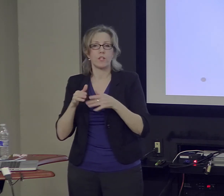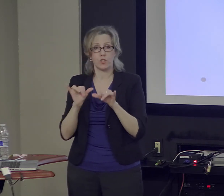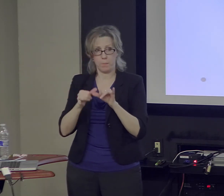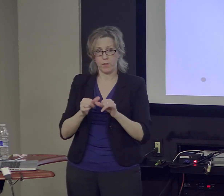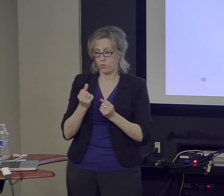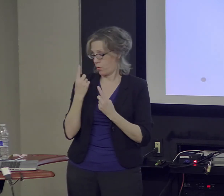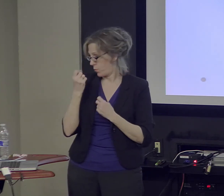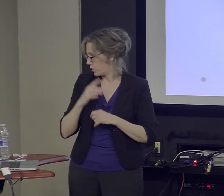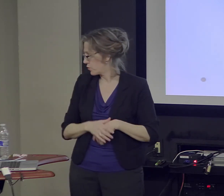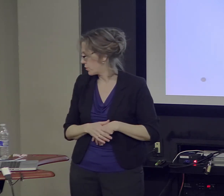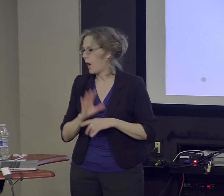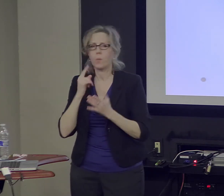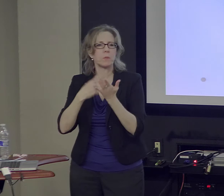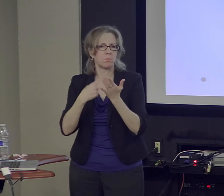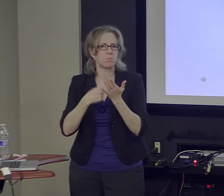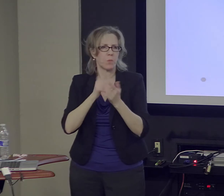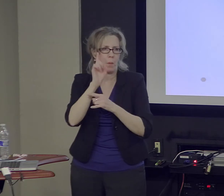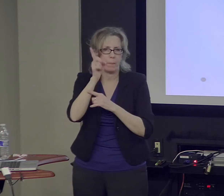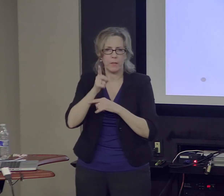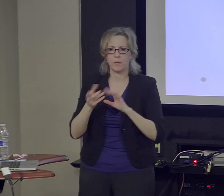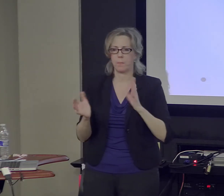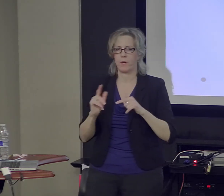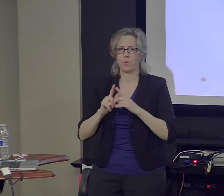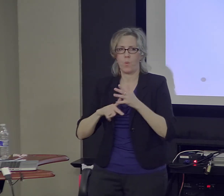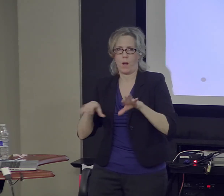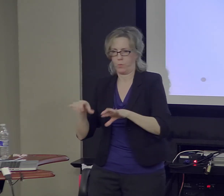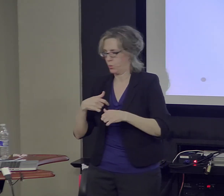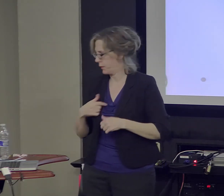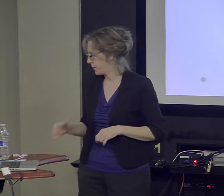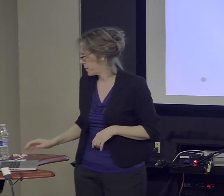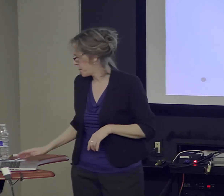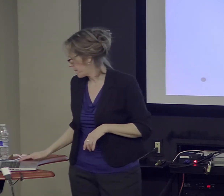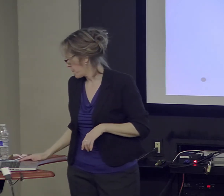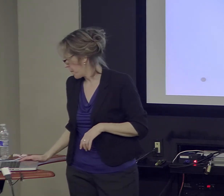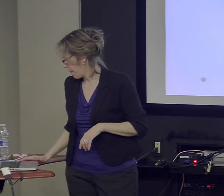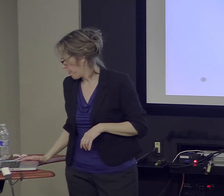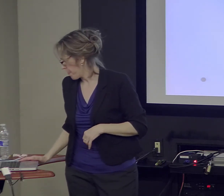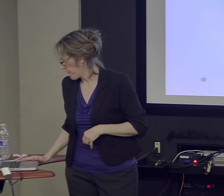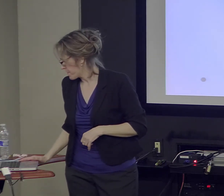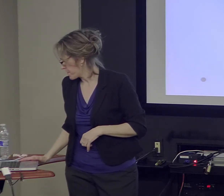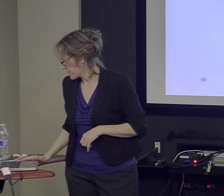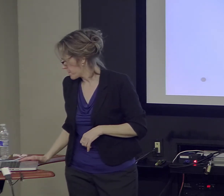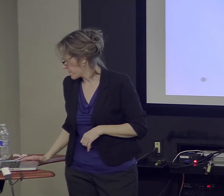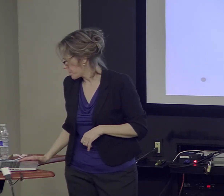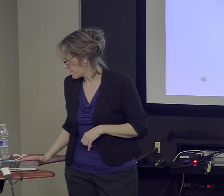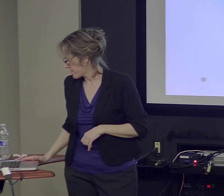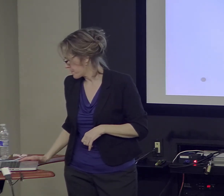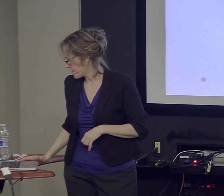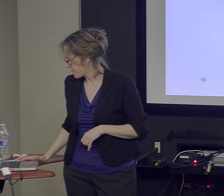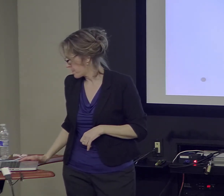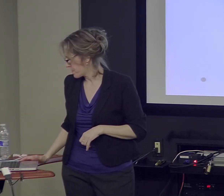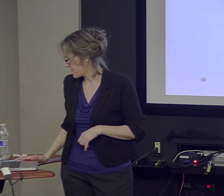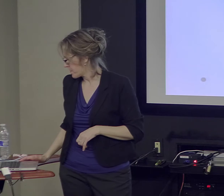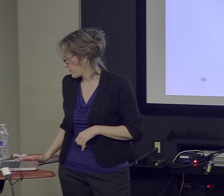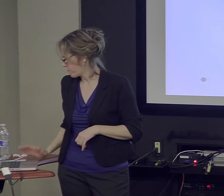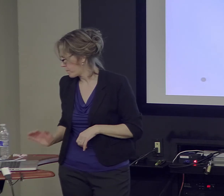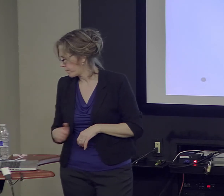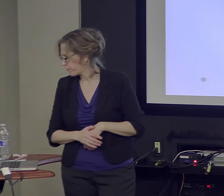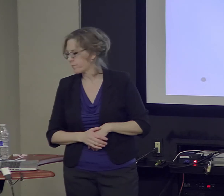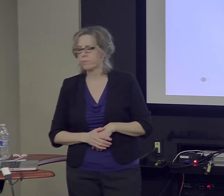comprehension, and she had two different ways to measure comprehension, and I have used those two different methods in my